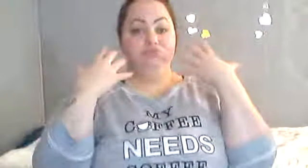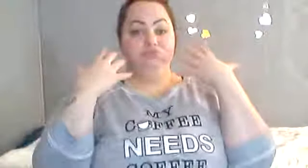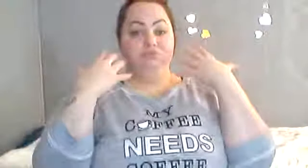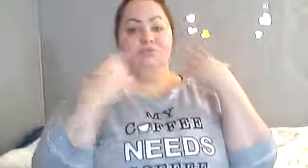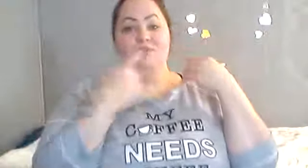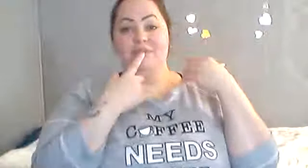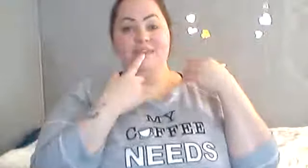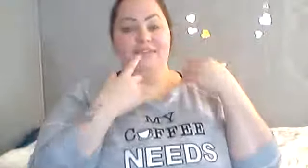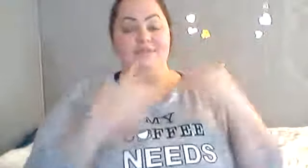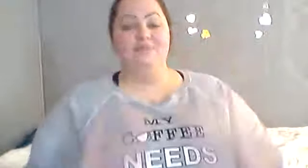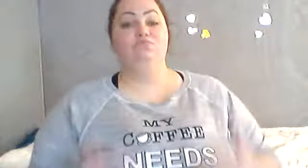Don't make that fun.